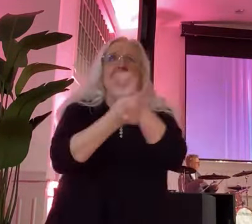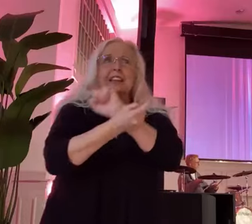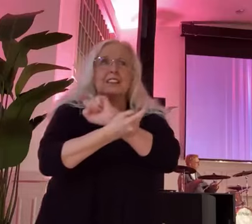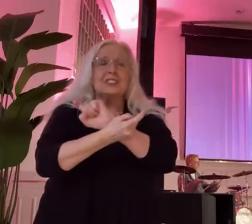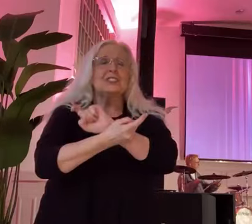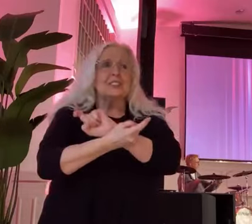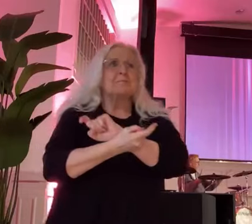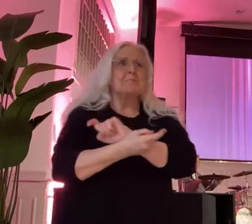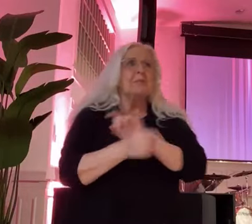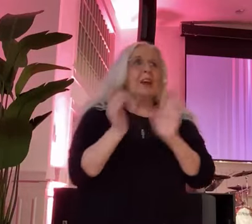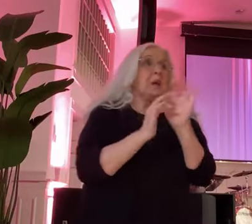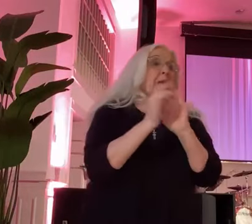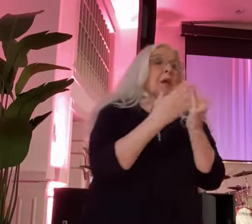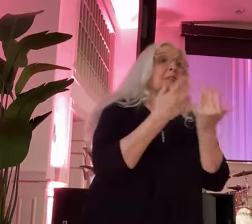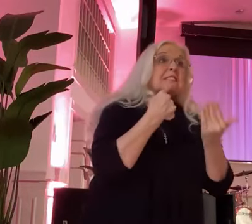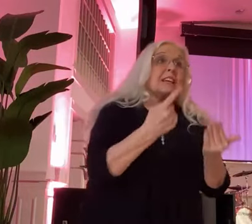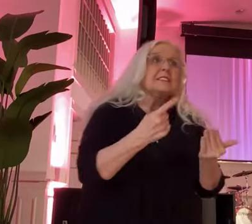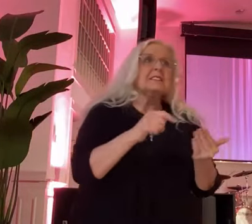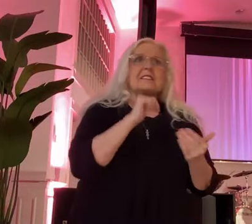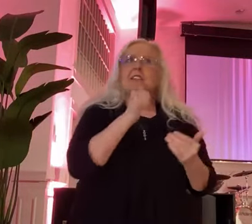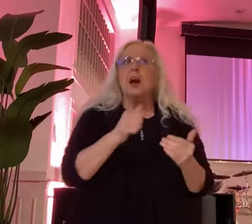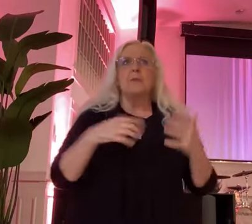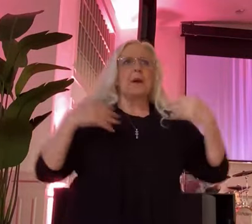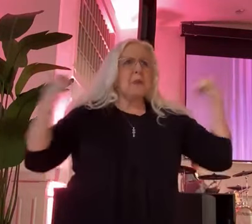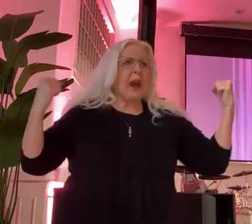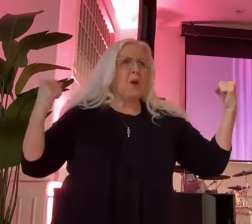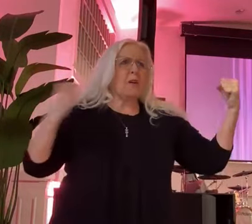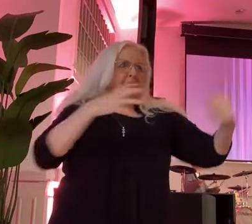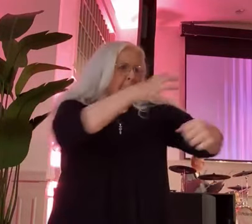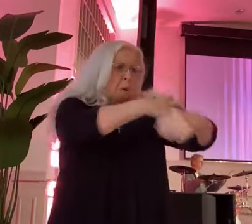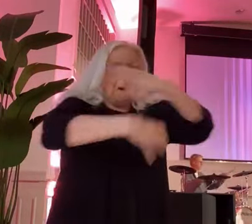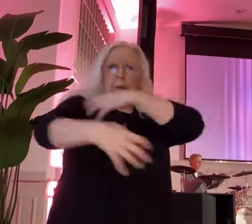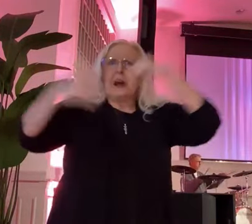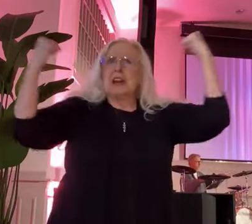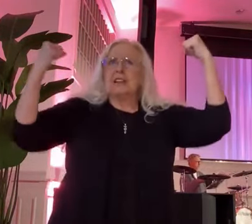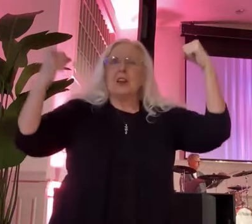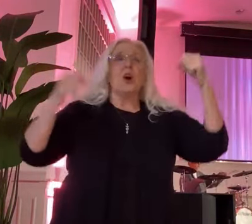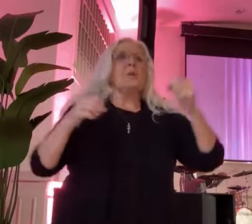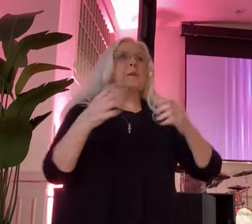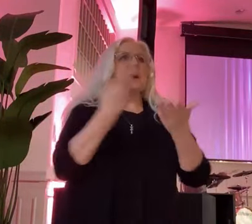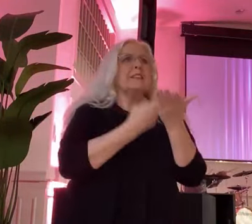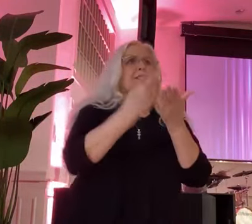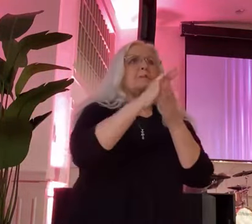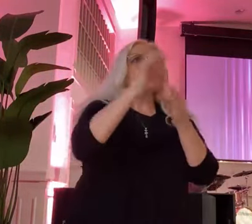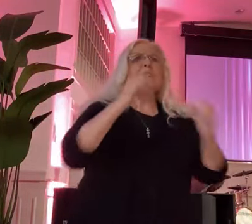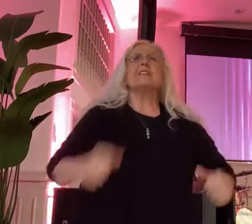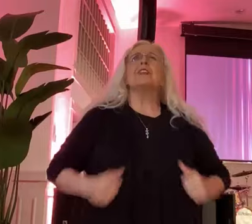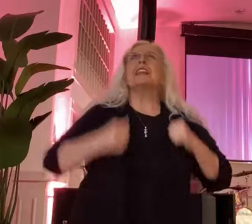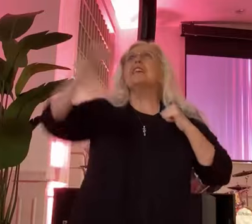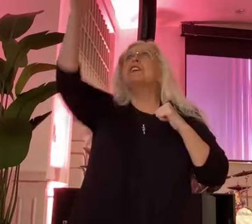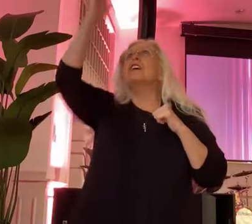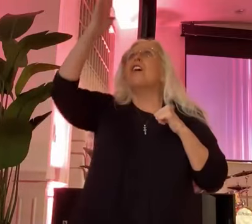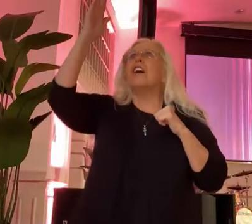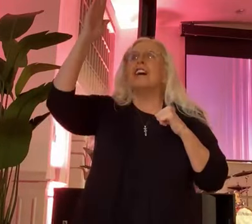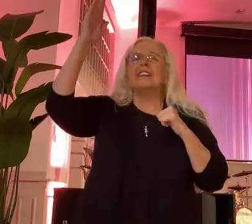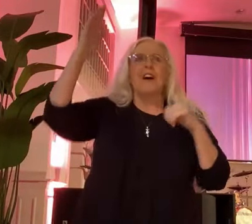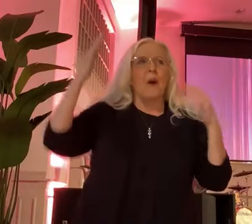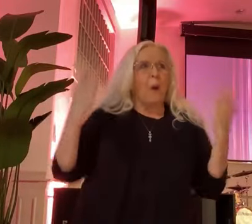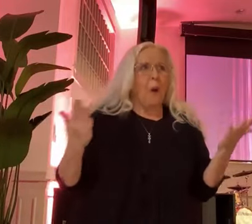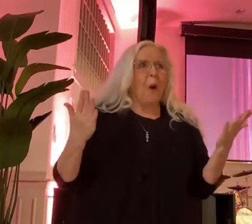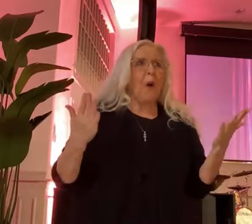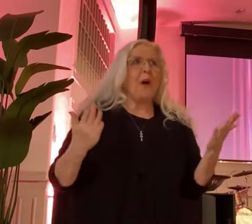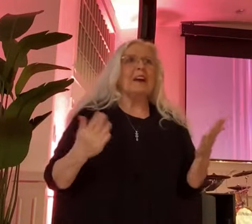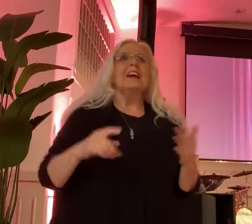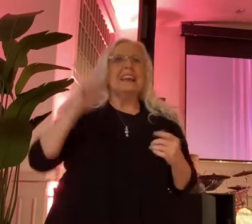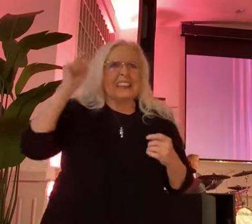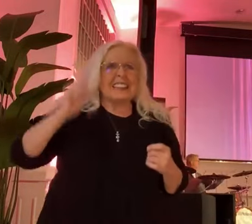Zechariah chapter 4 says, not by power, not by might, but by the Spirit of the living God. So what it takes this morning is